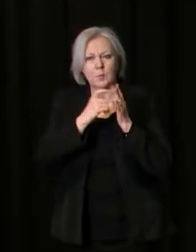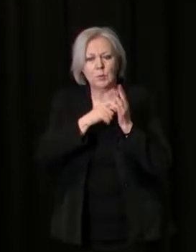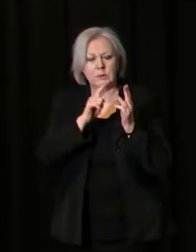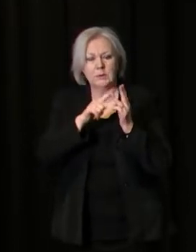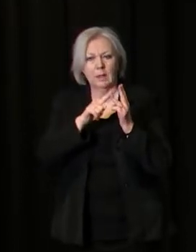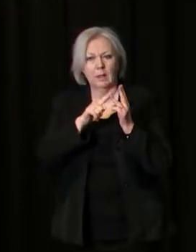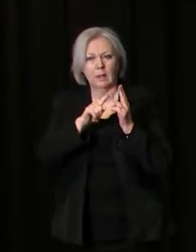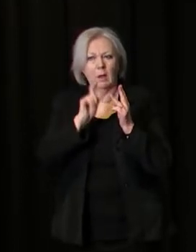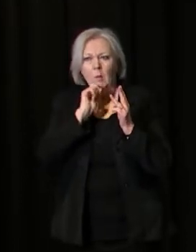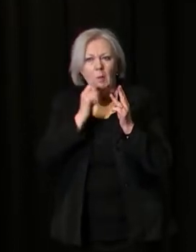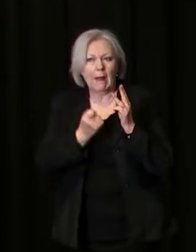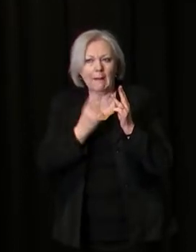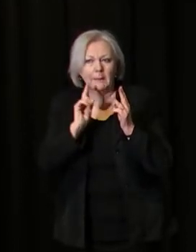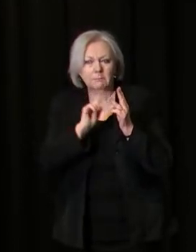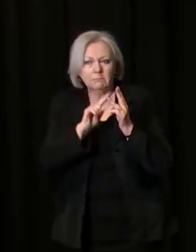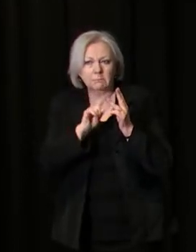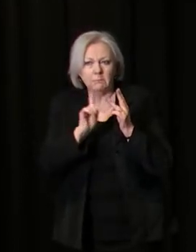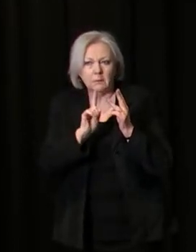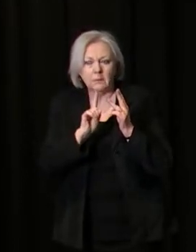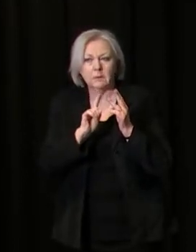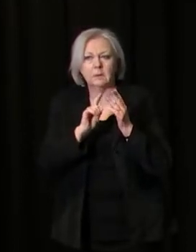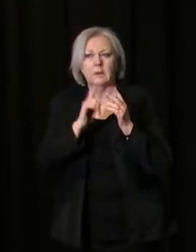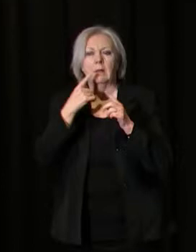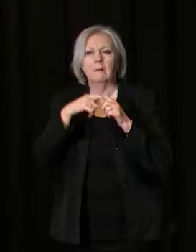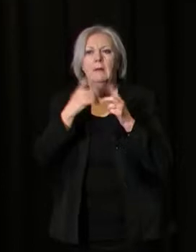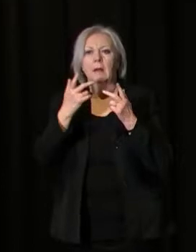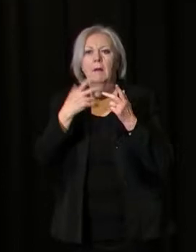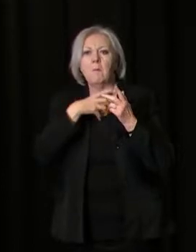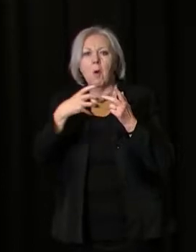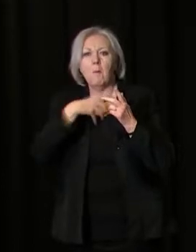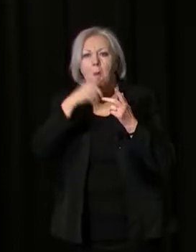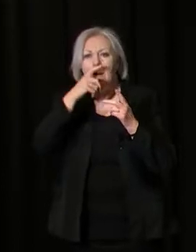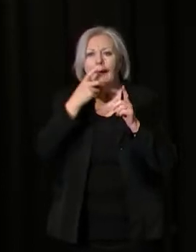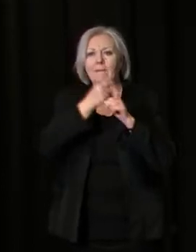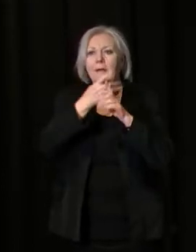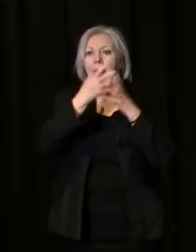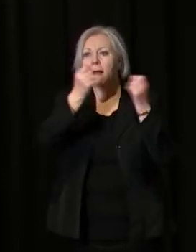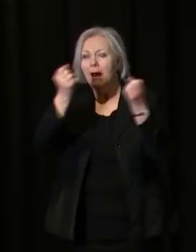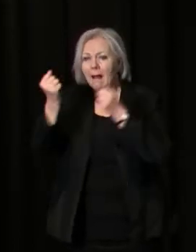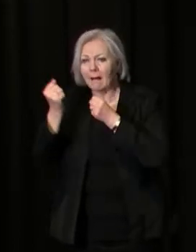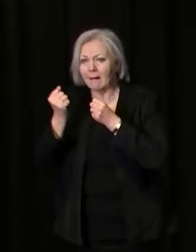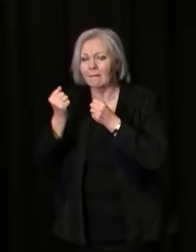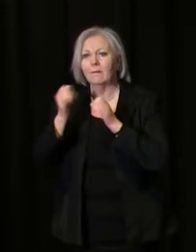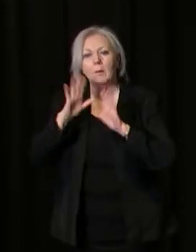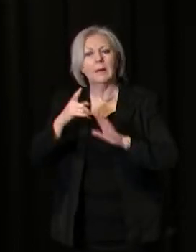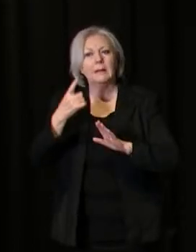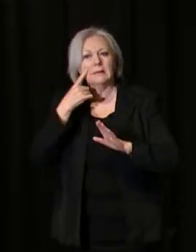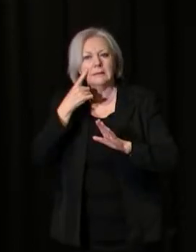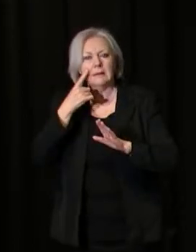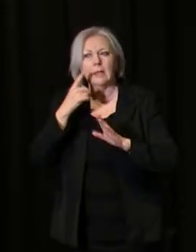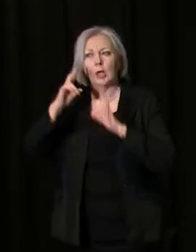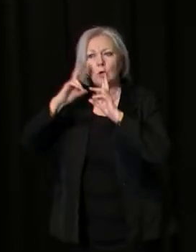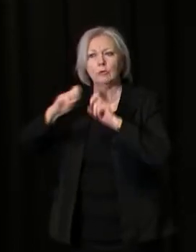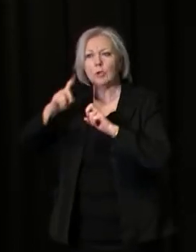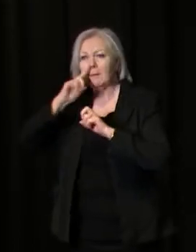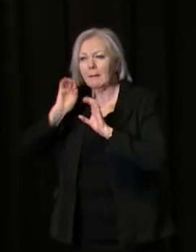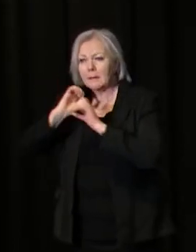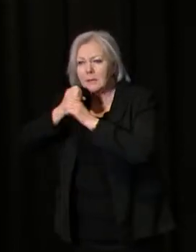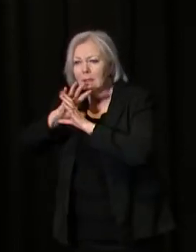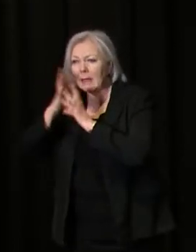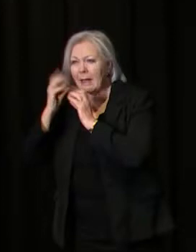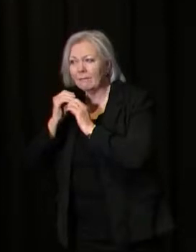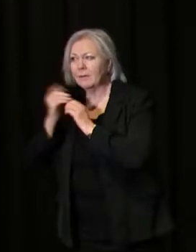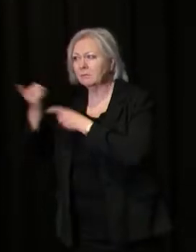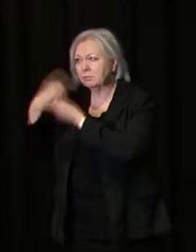vaccinations might do. That's why the continued role of the public health team and the research community and the vaccination